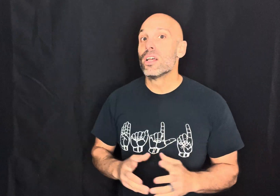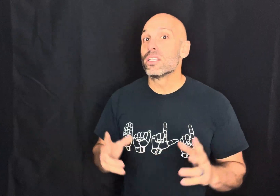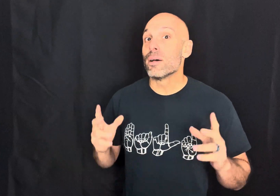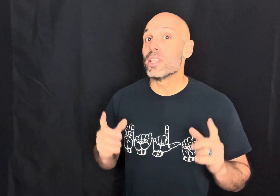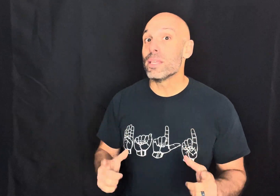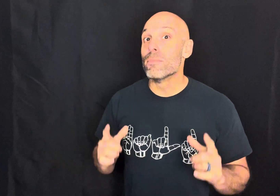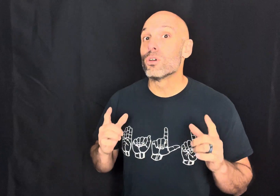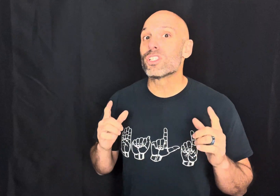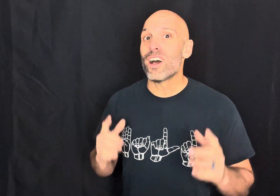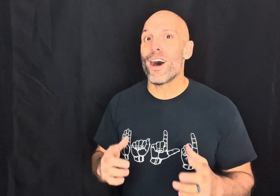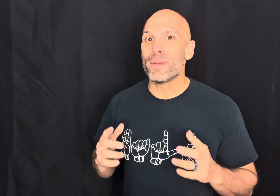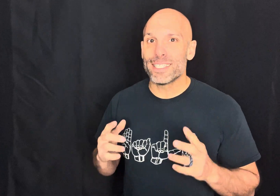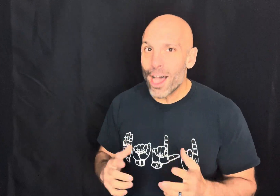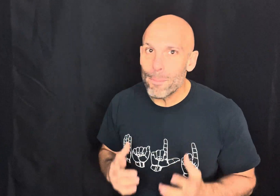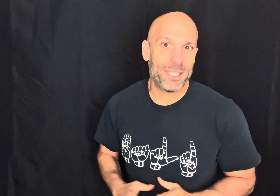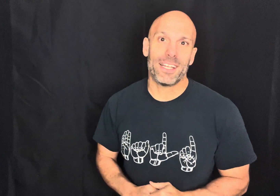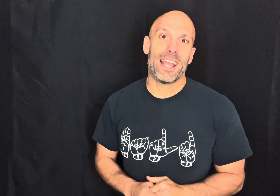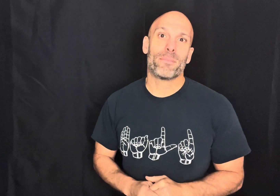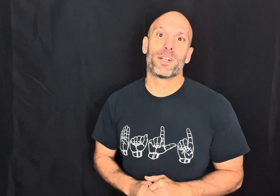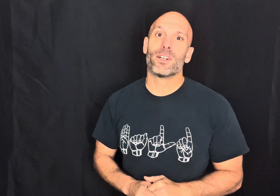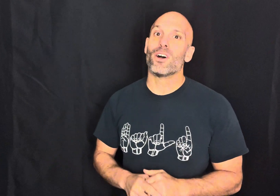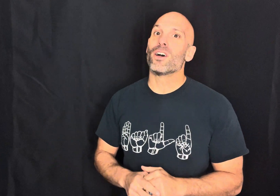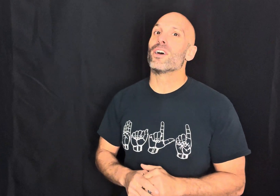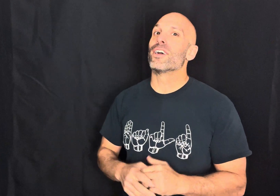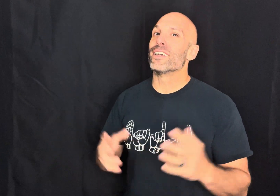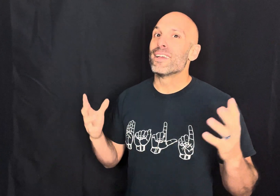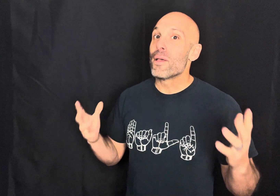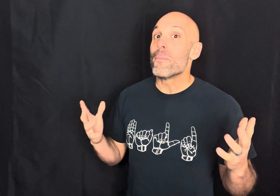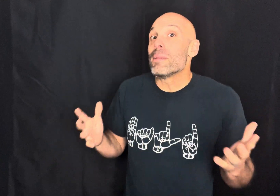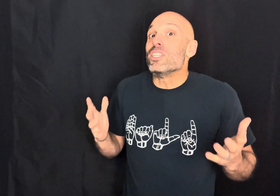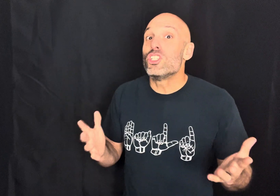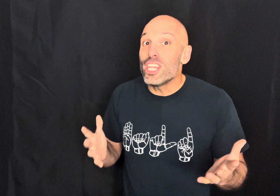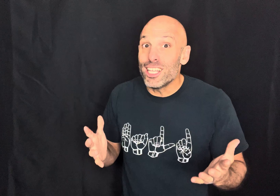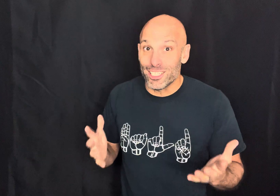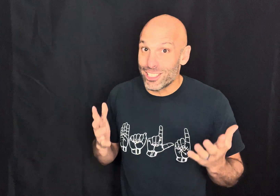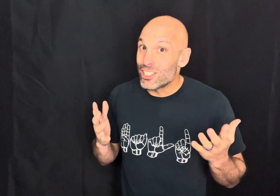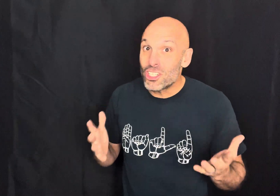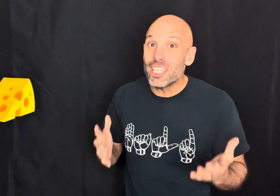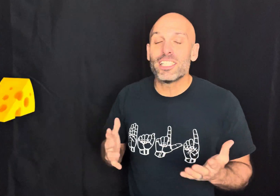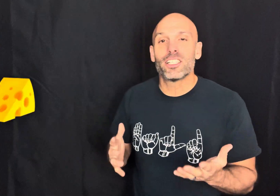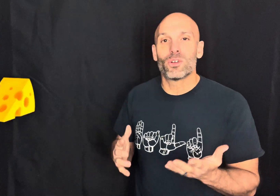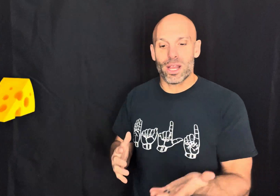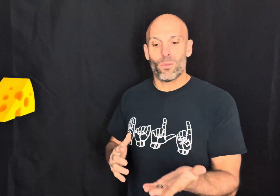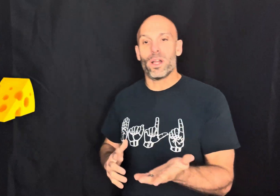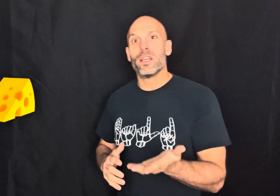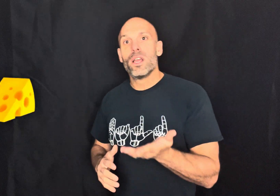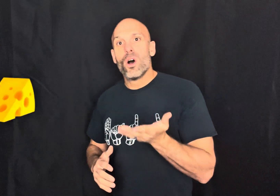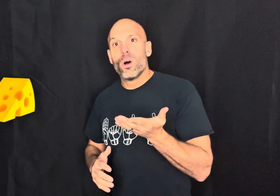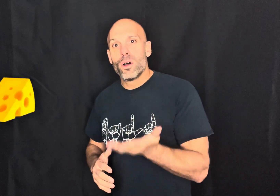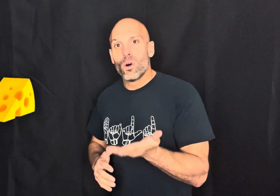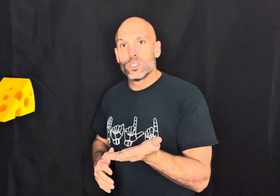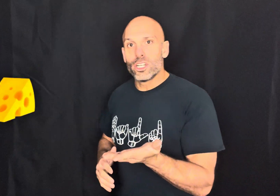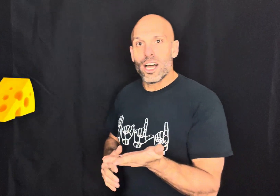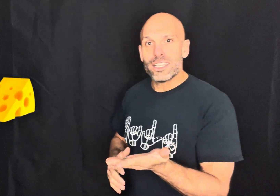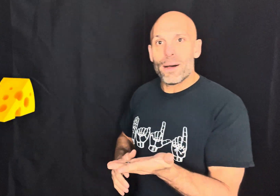Some of the most common toppings on a hamburger are maybe cheese. Cheese is a great one. Hold your non-dominant